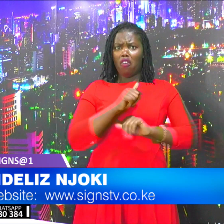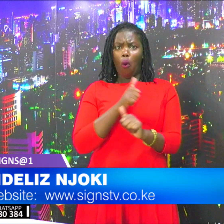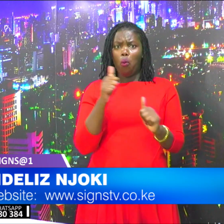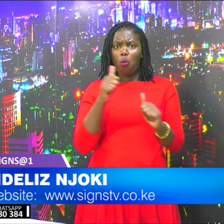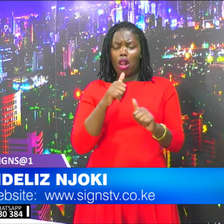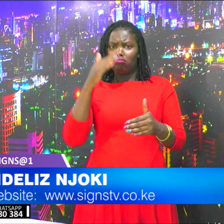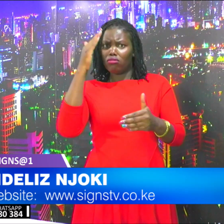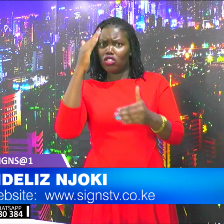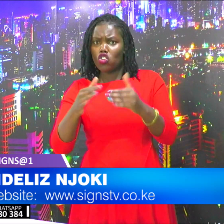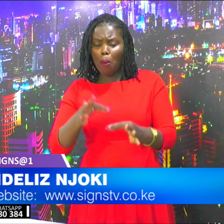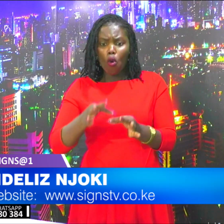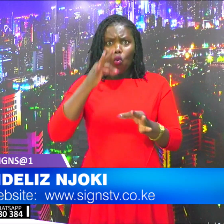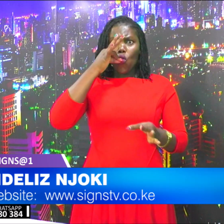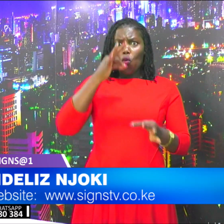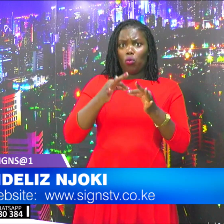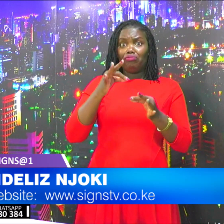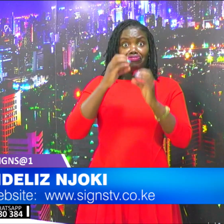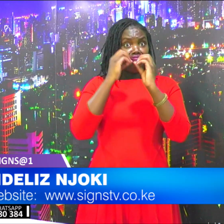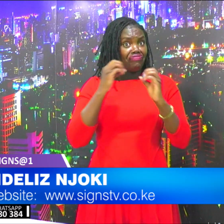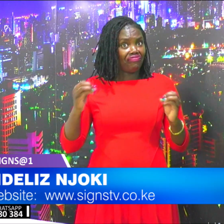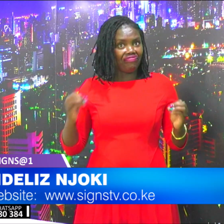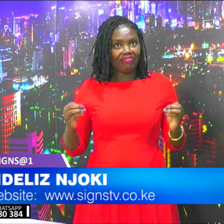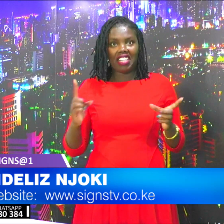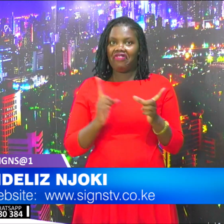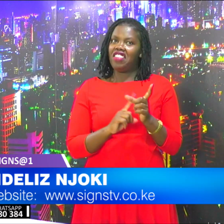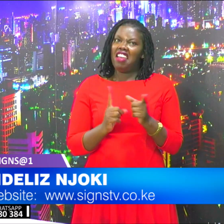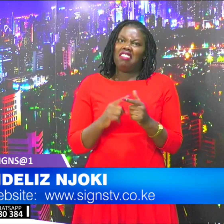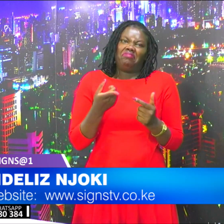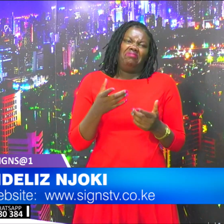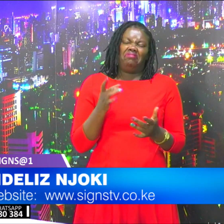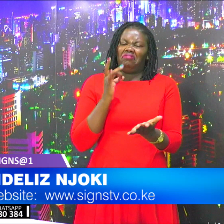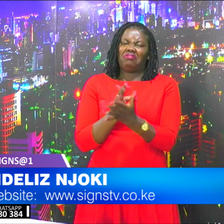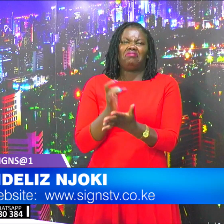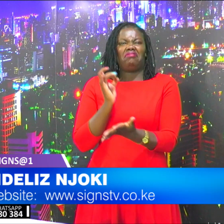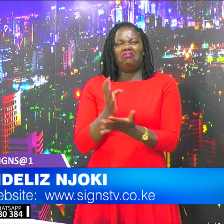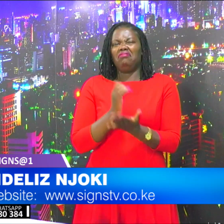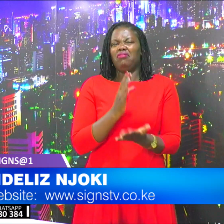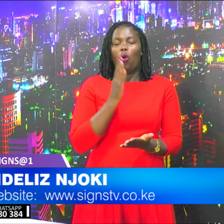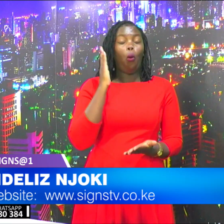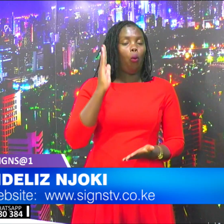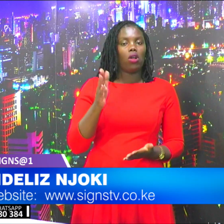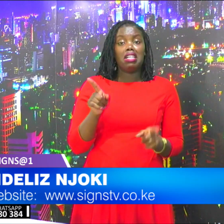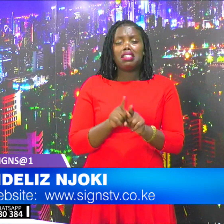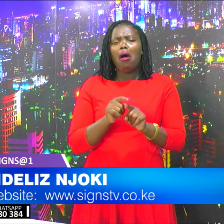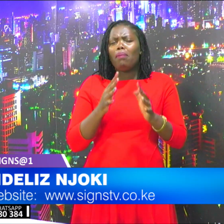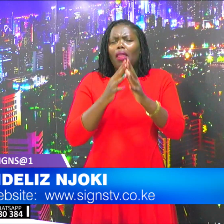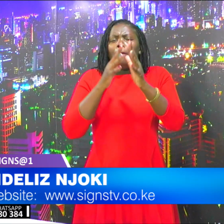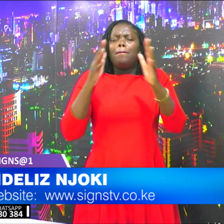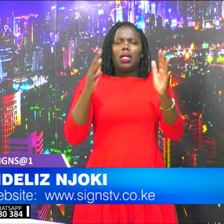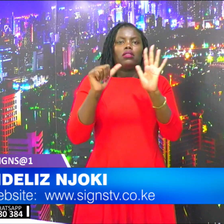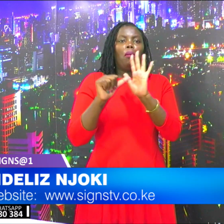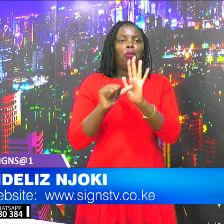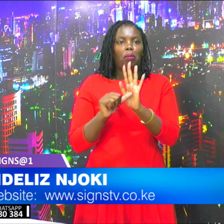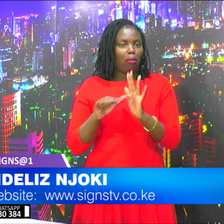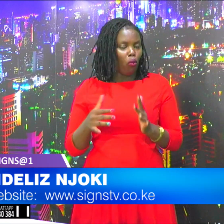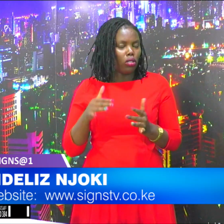duties and not doing enough to stop the sale of illicit brew, which is a major problem in many